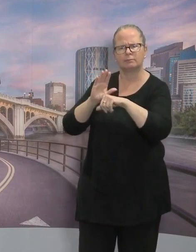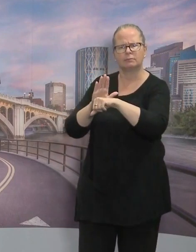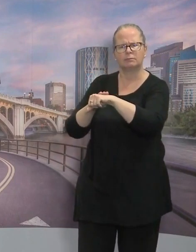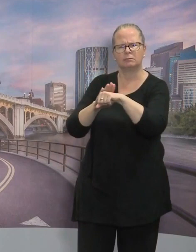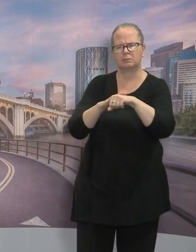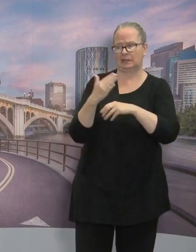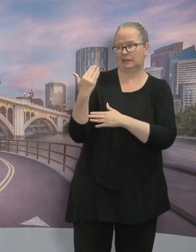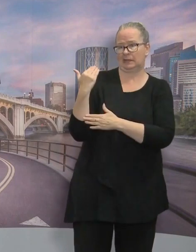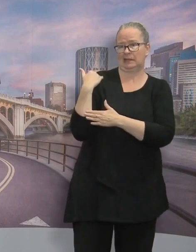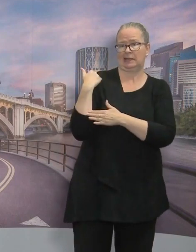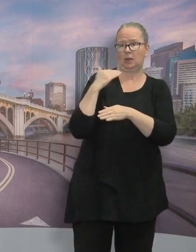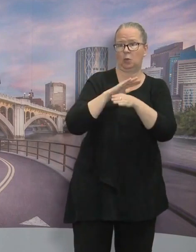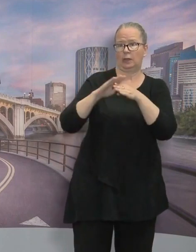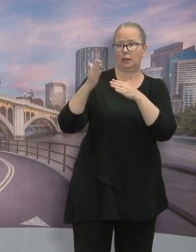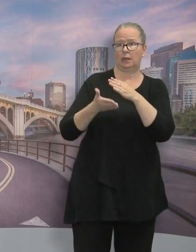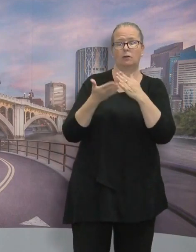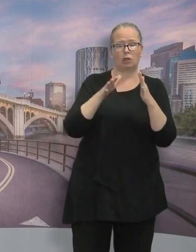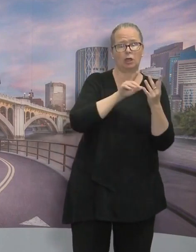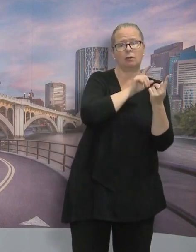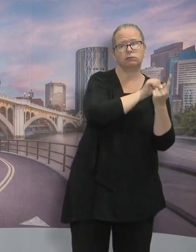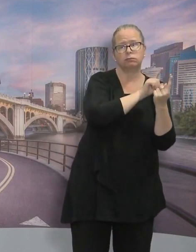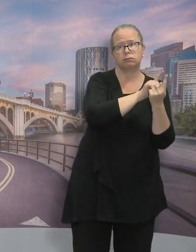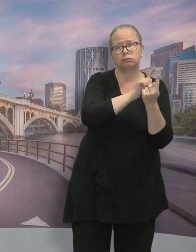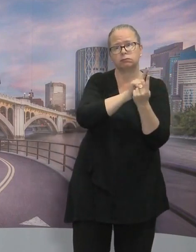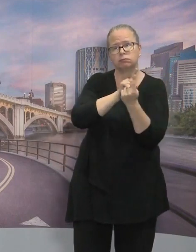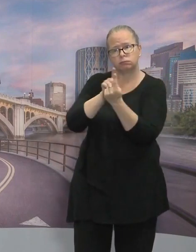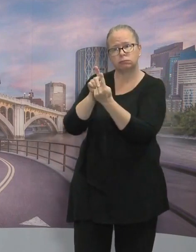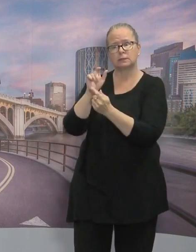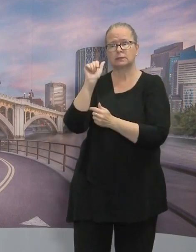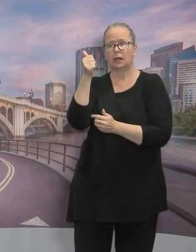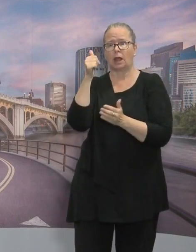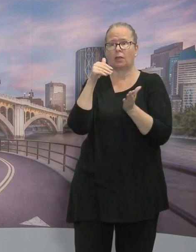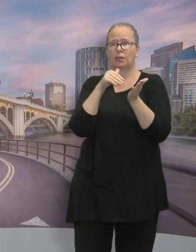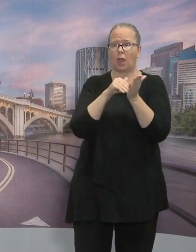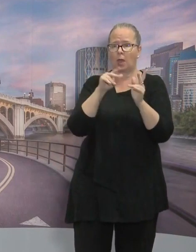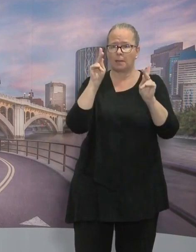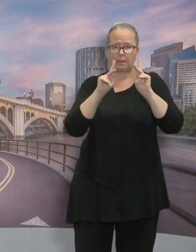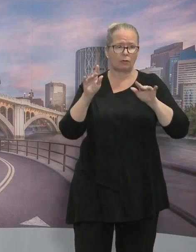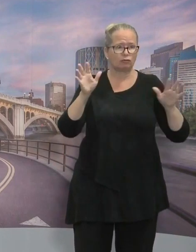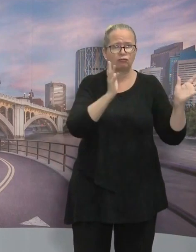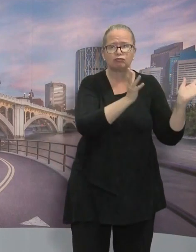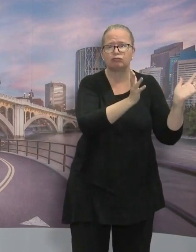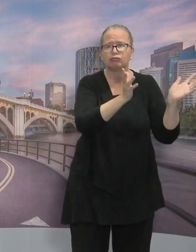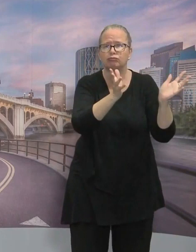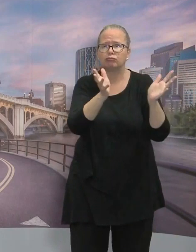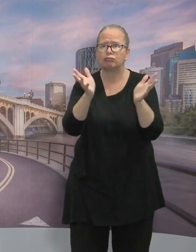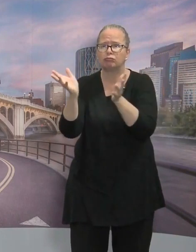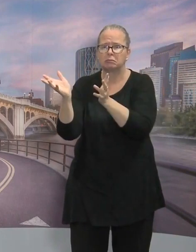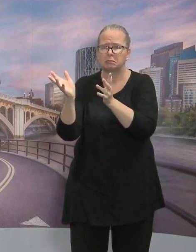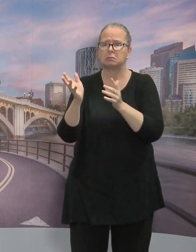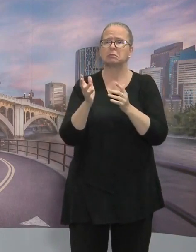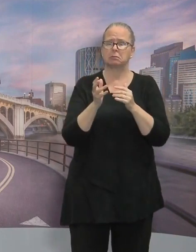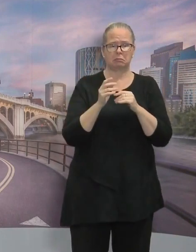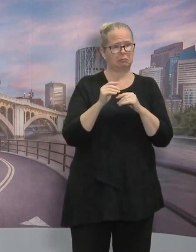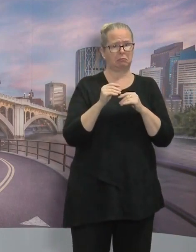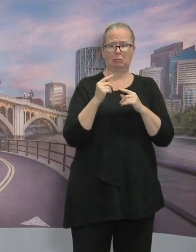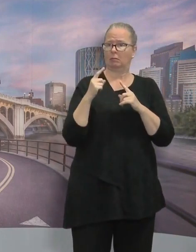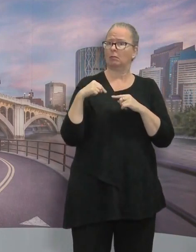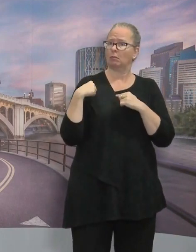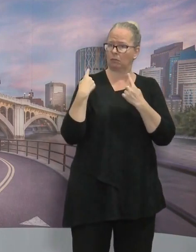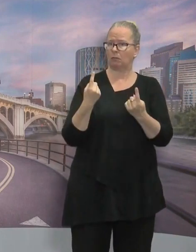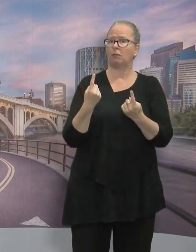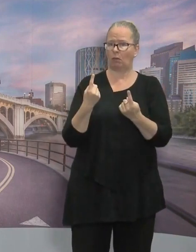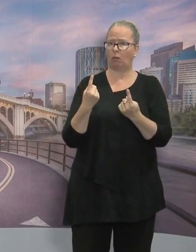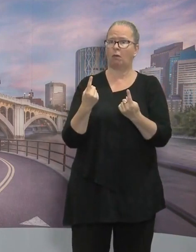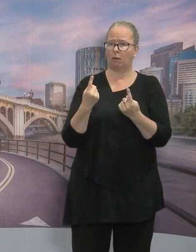10,372 people that were out enjoying our parks and pathways. Our community peace officers conducted 190